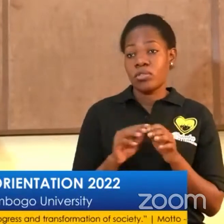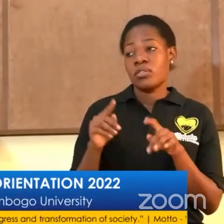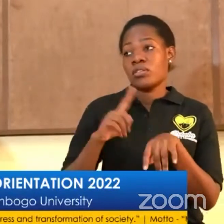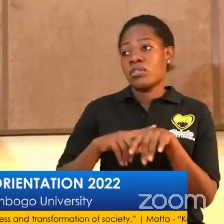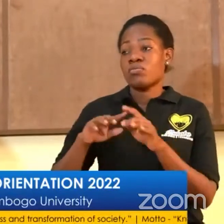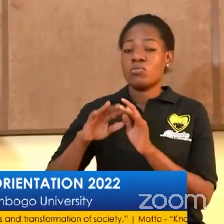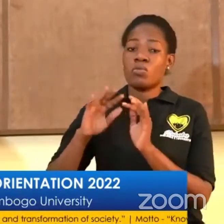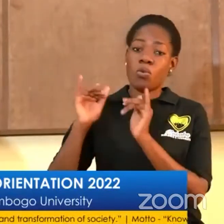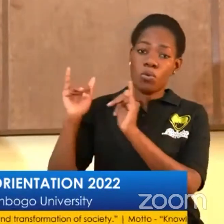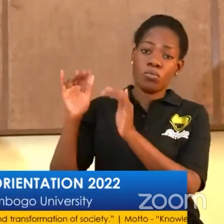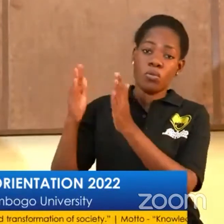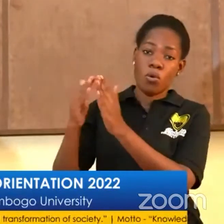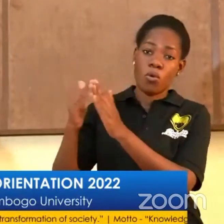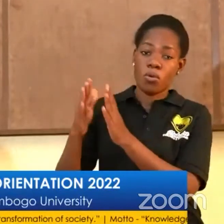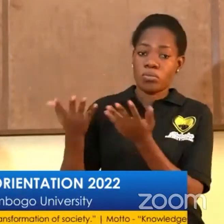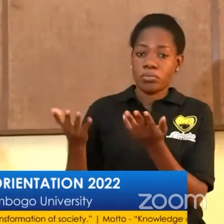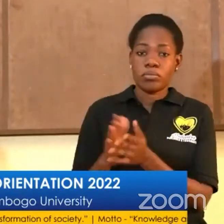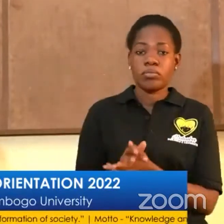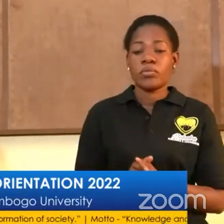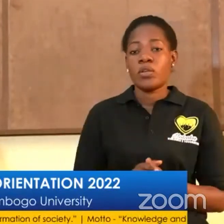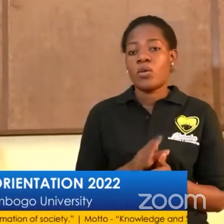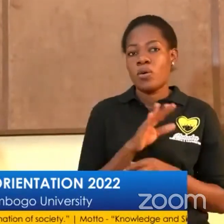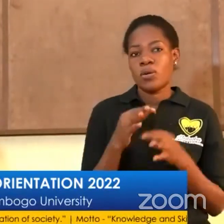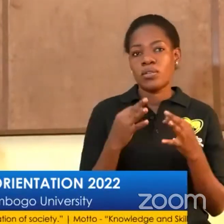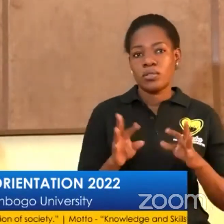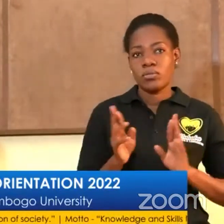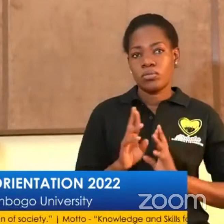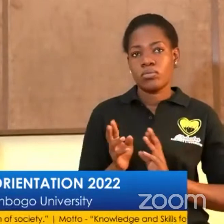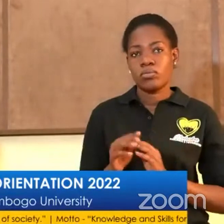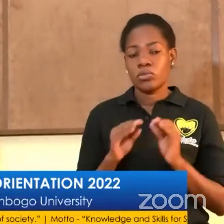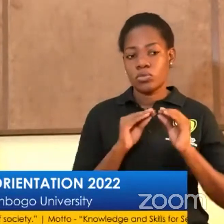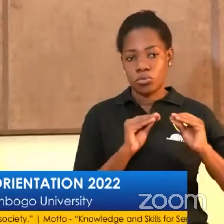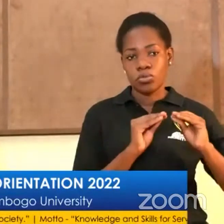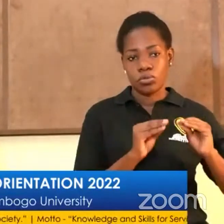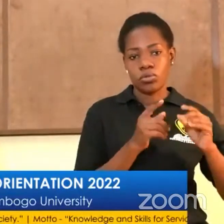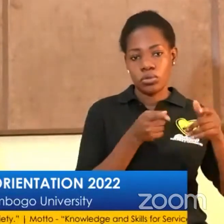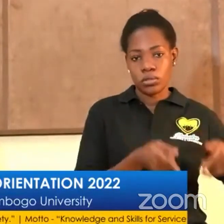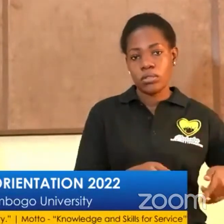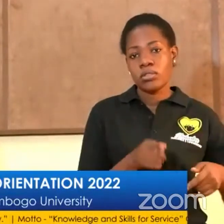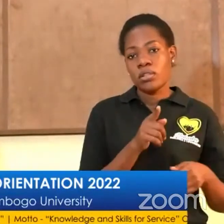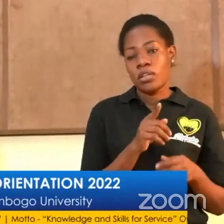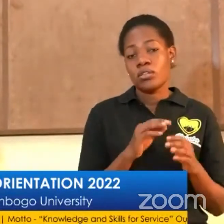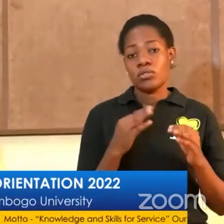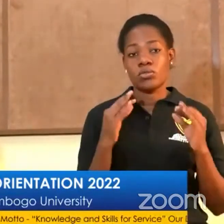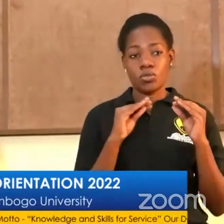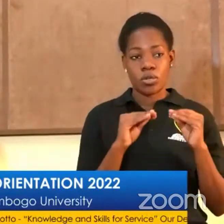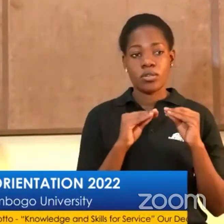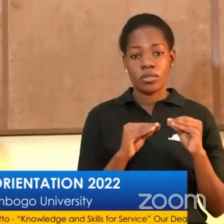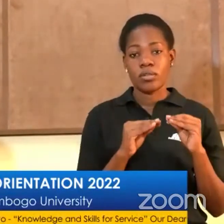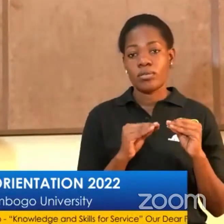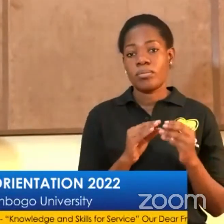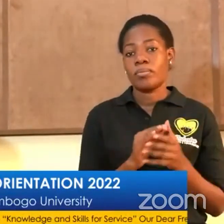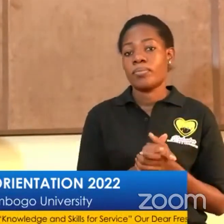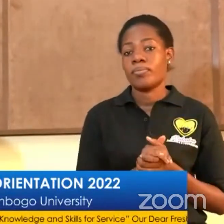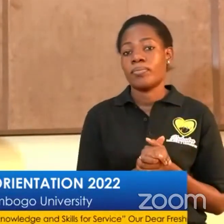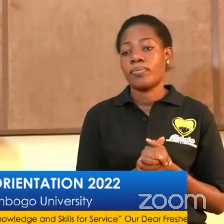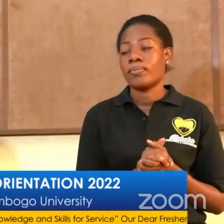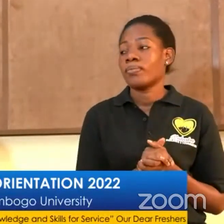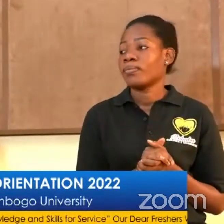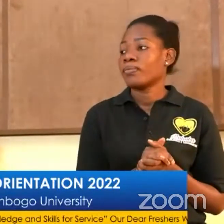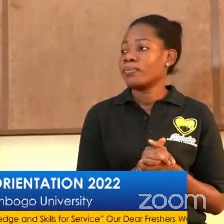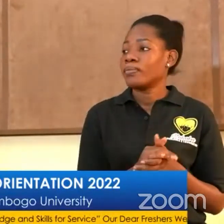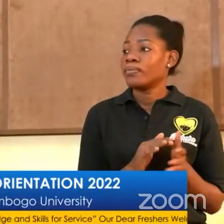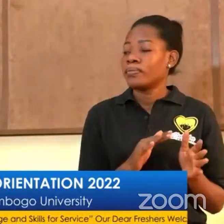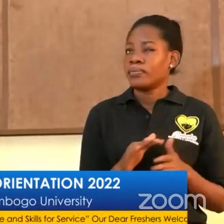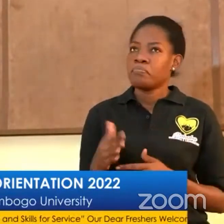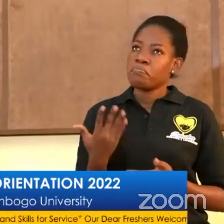So all those things, we shall be training you in that training. Okay. So